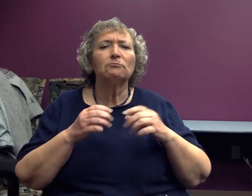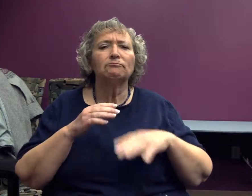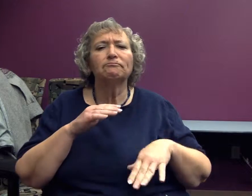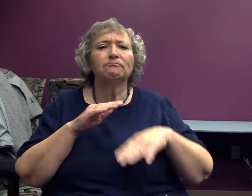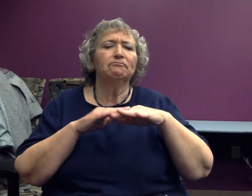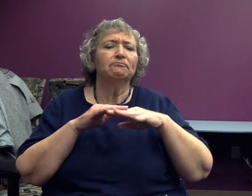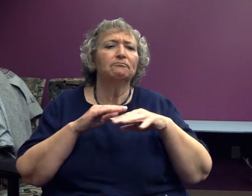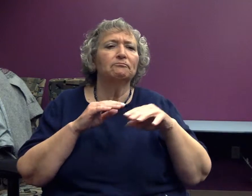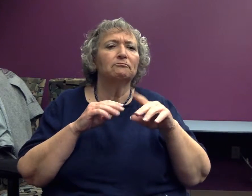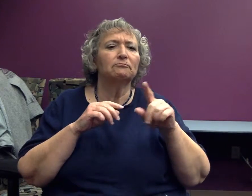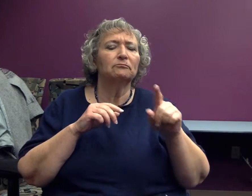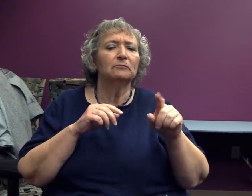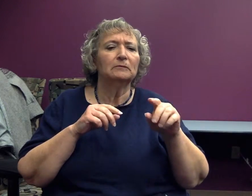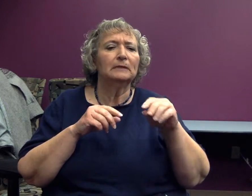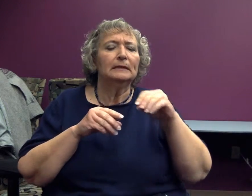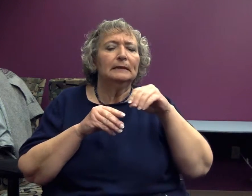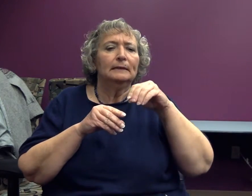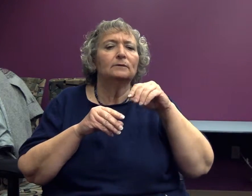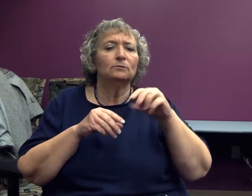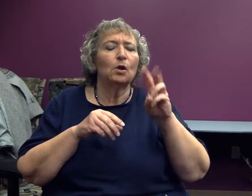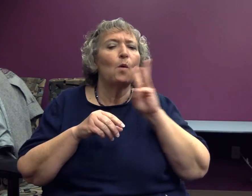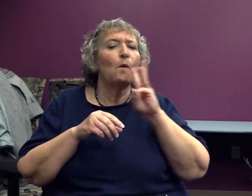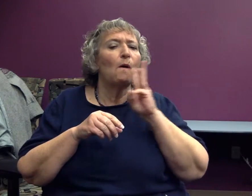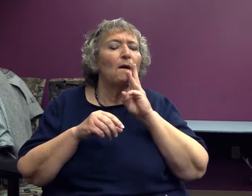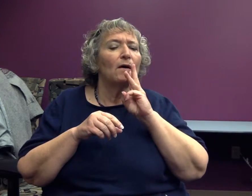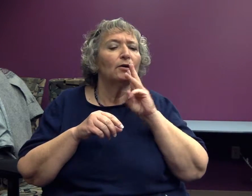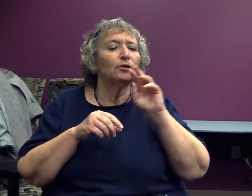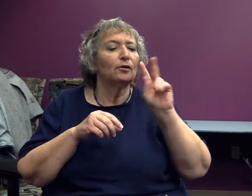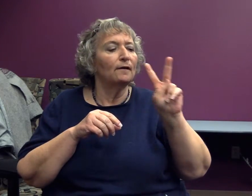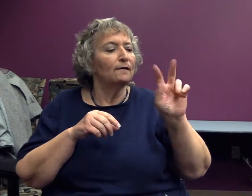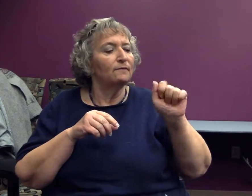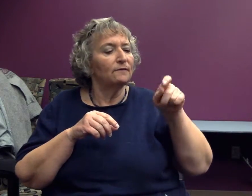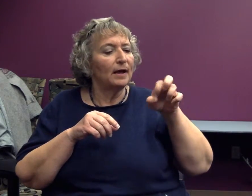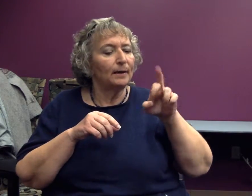with how much water or water vapor that air can hold at that time.